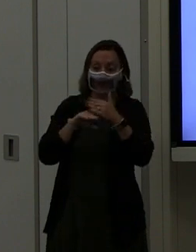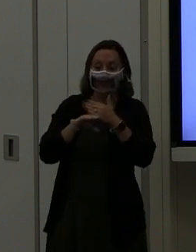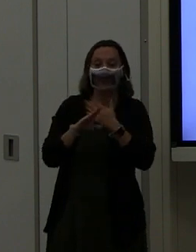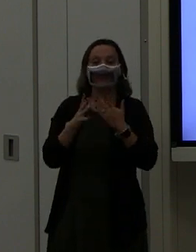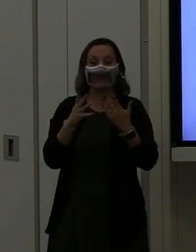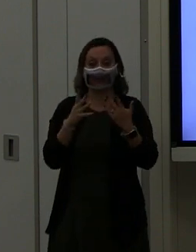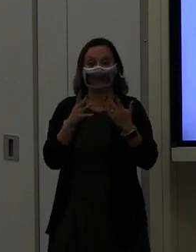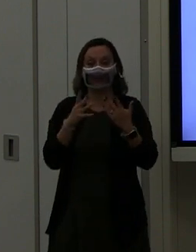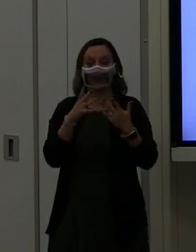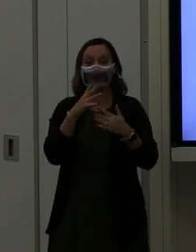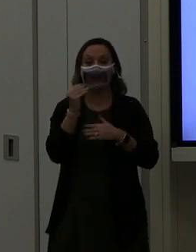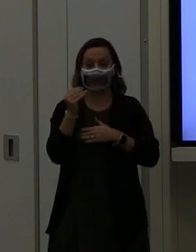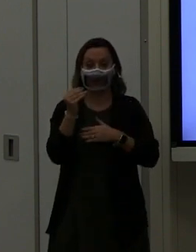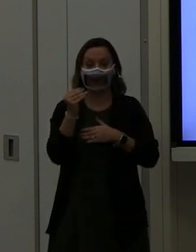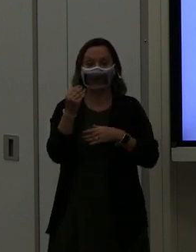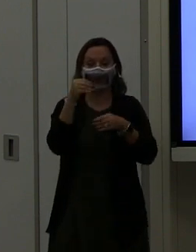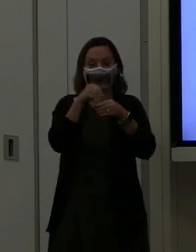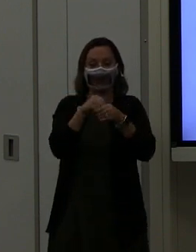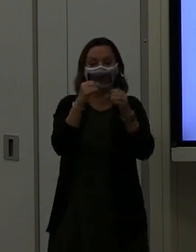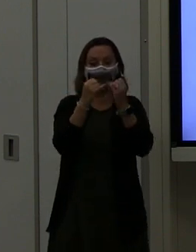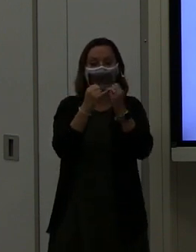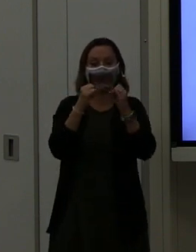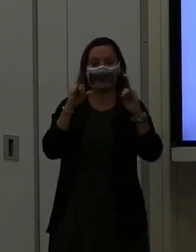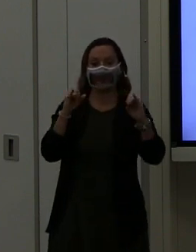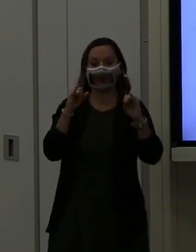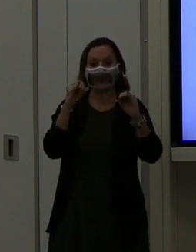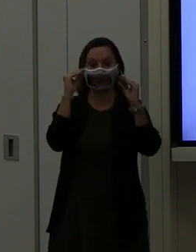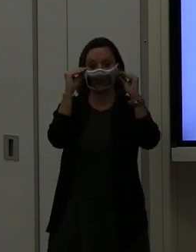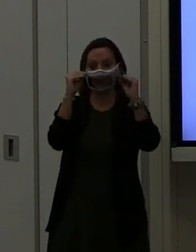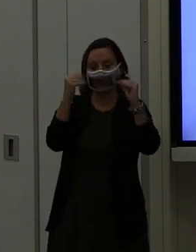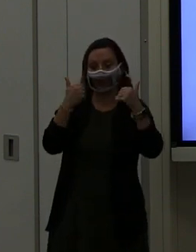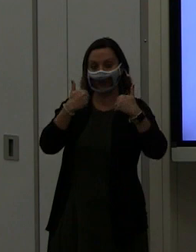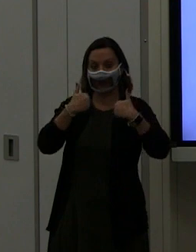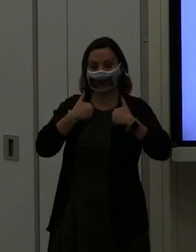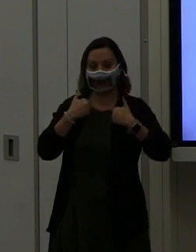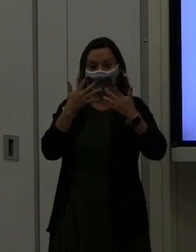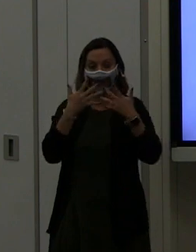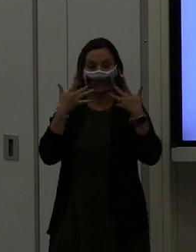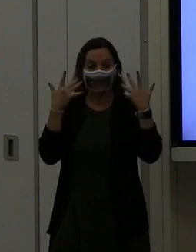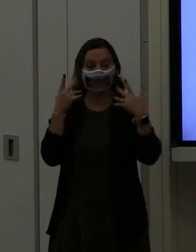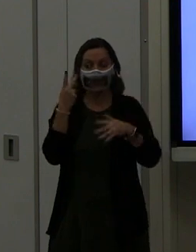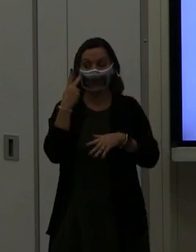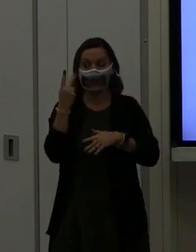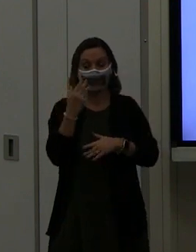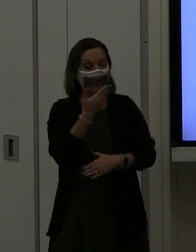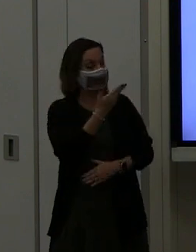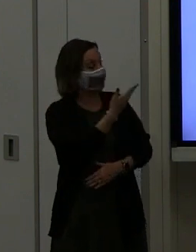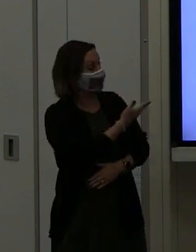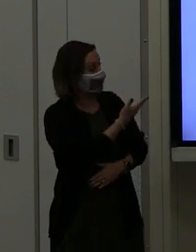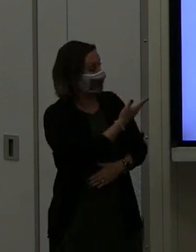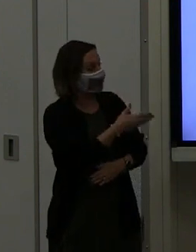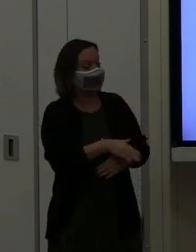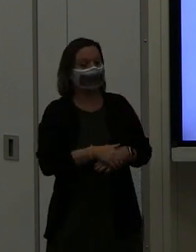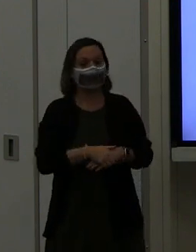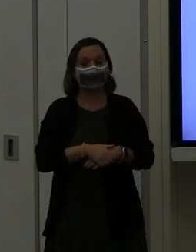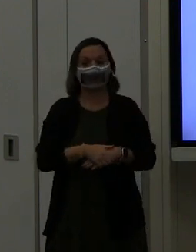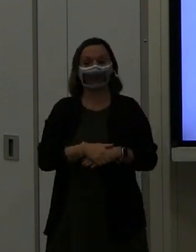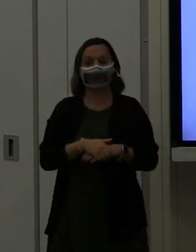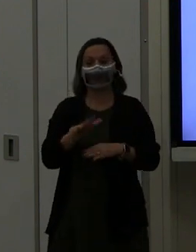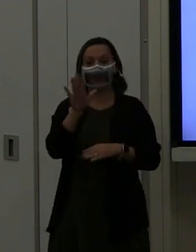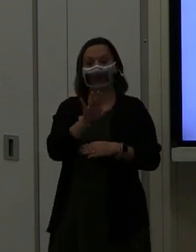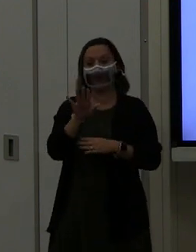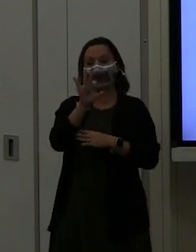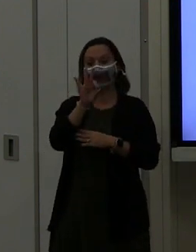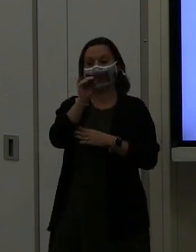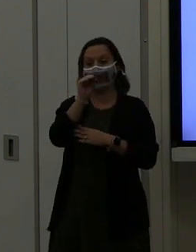into the asynchronous instruction that we had in the spring. As you can see from this slide, over